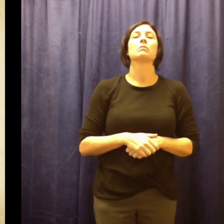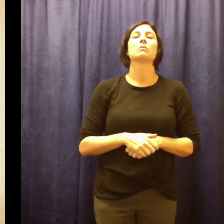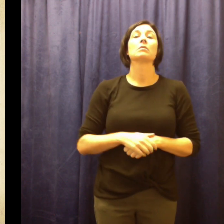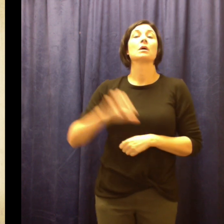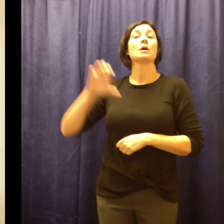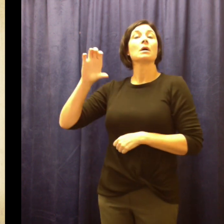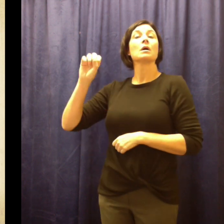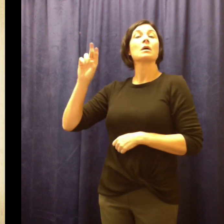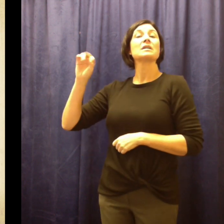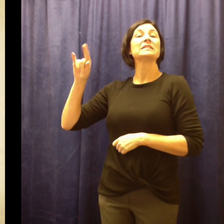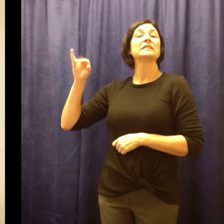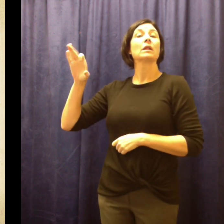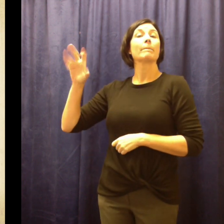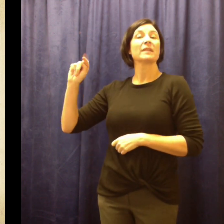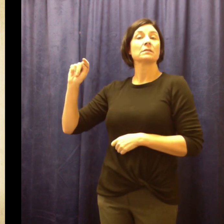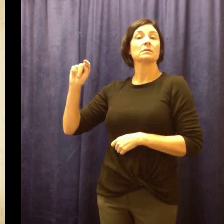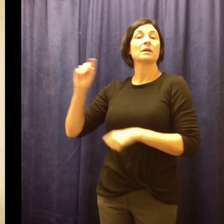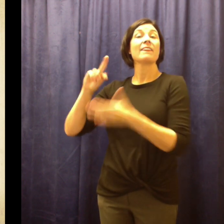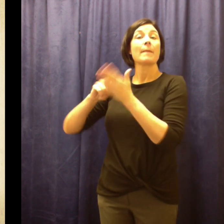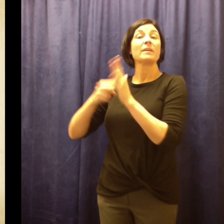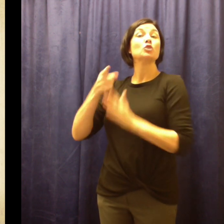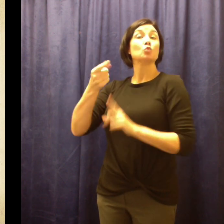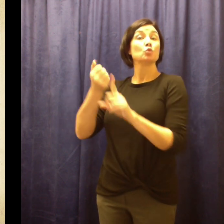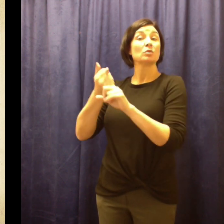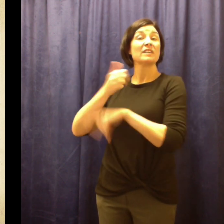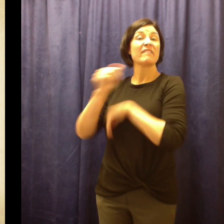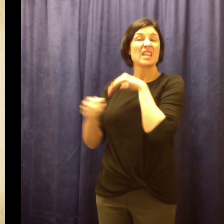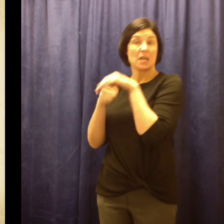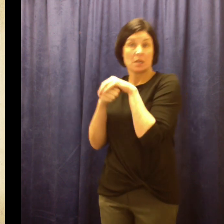Concealment hides you from view.